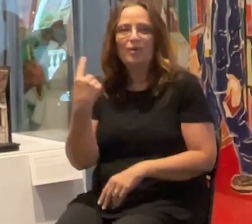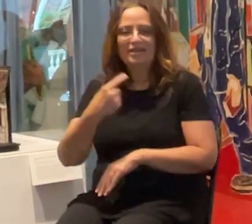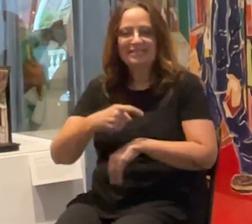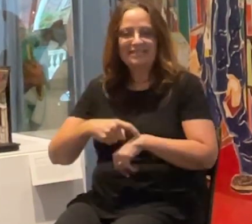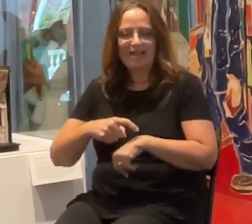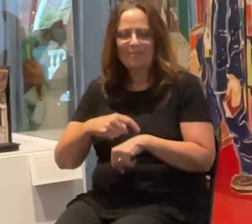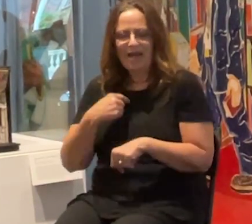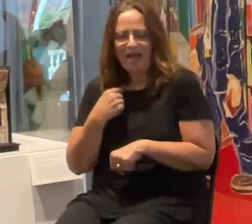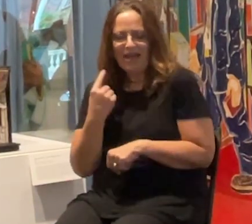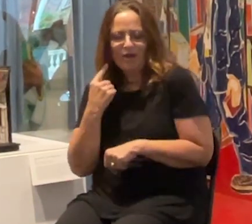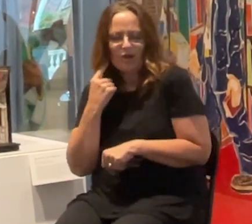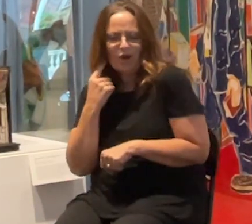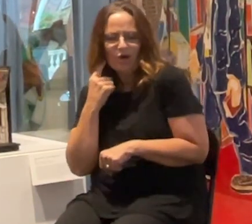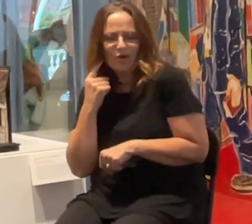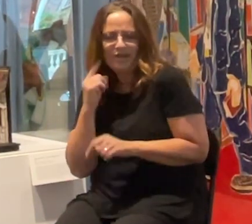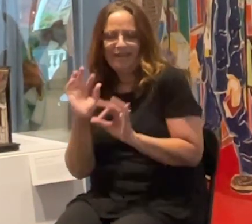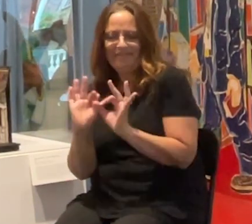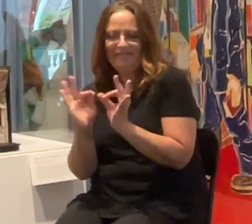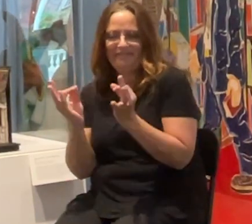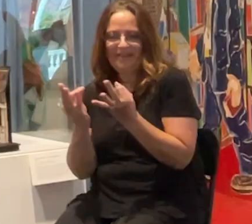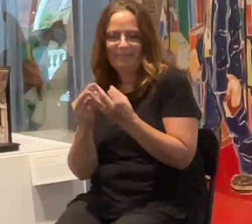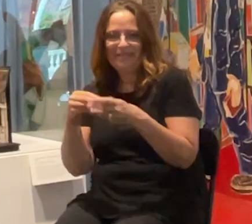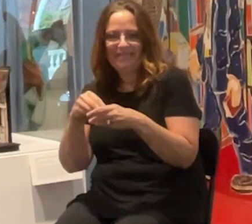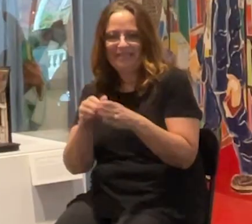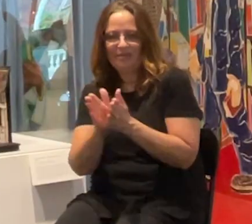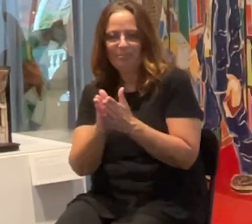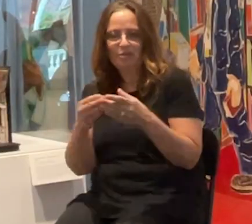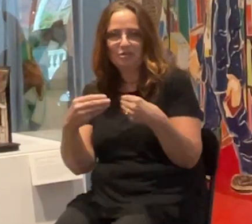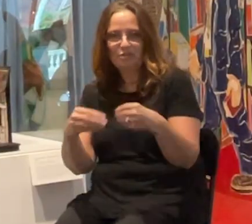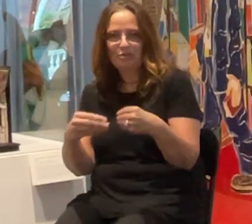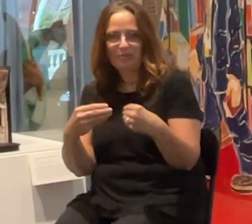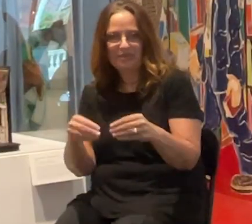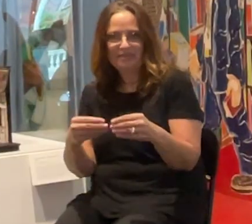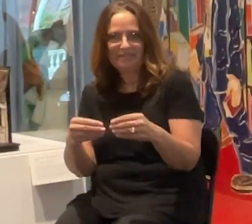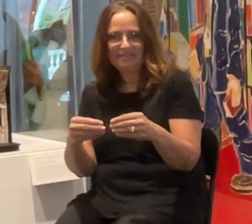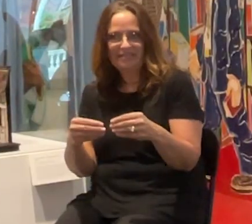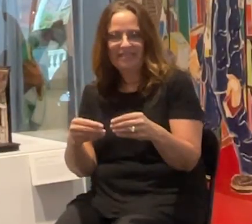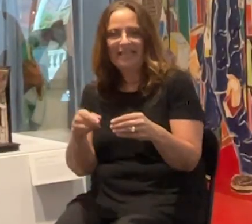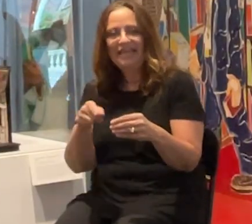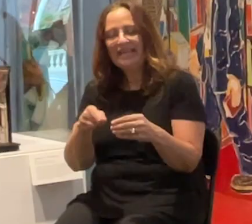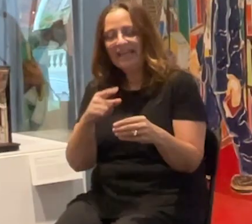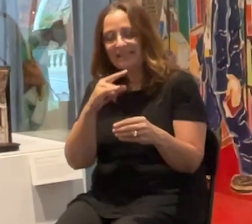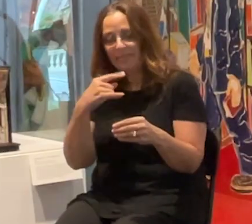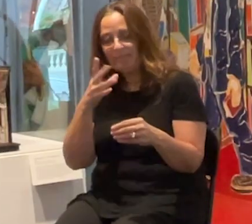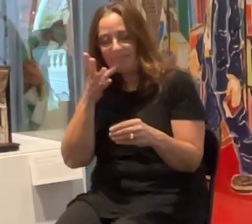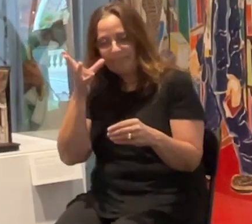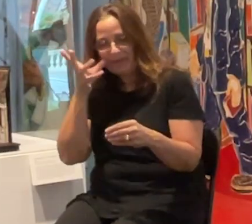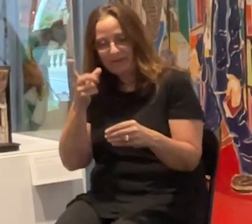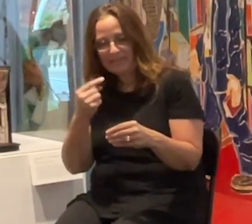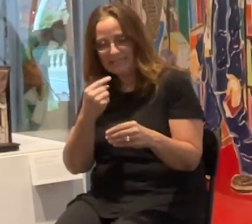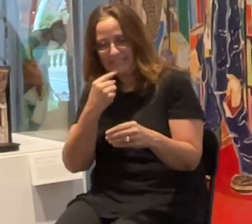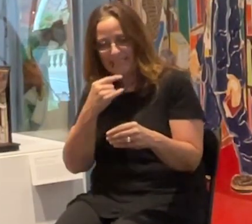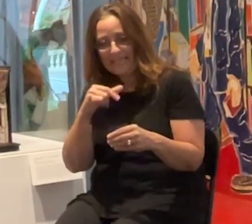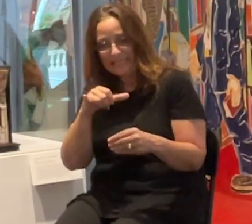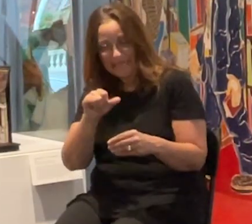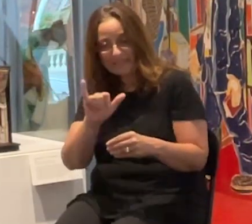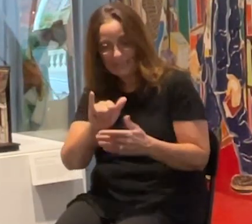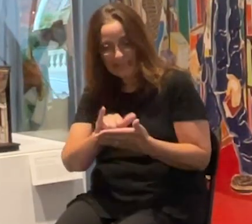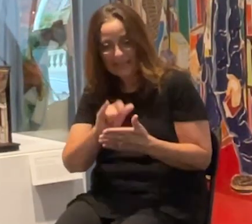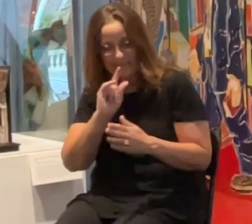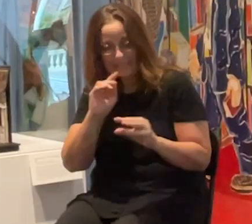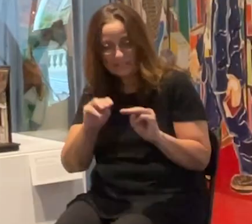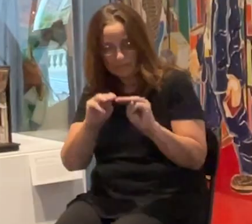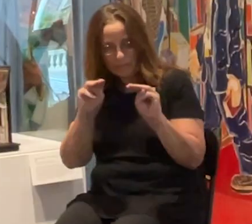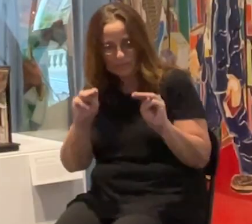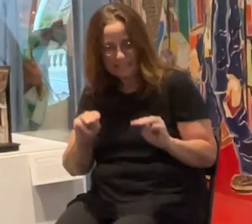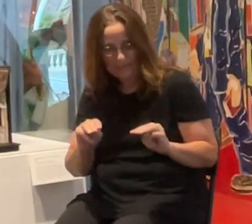some family in there, and the parents said to the kid, "Yes, it is amazing." You know, and I think that kids, you know, maybe were a